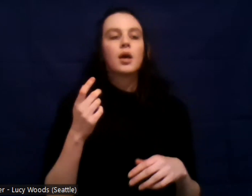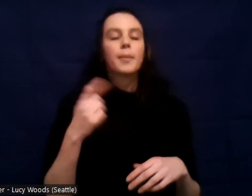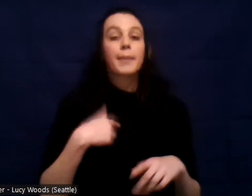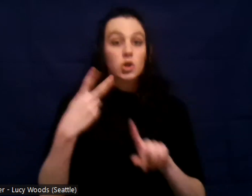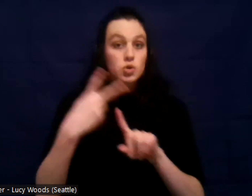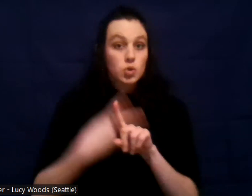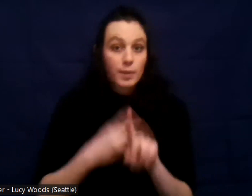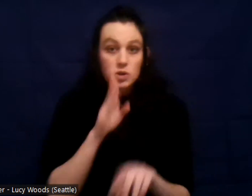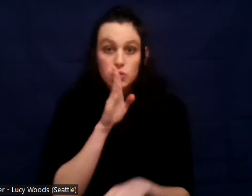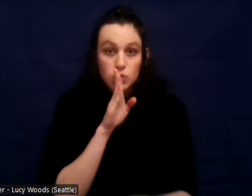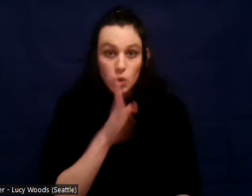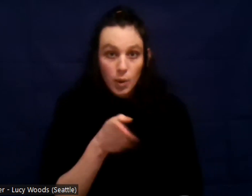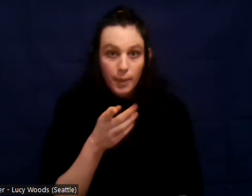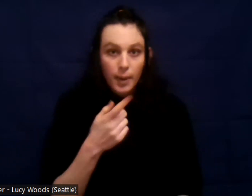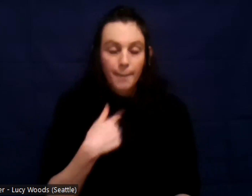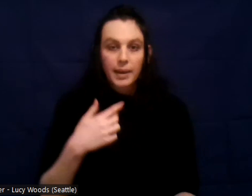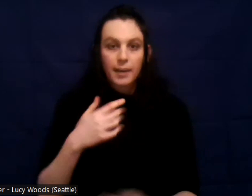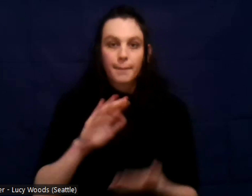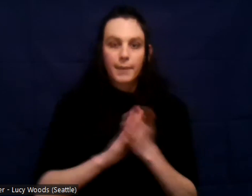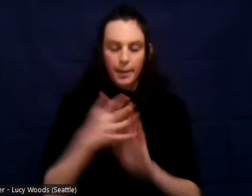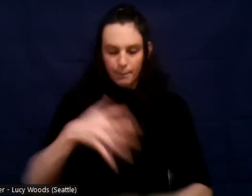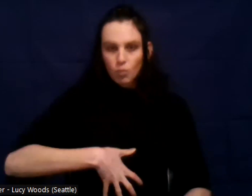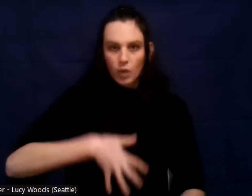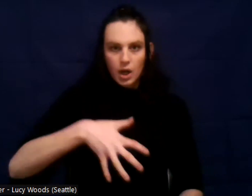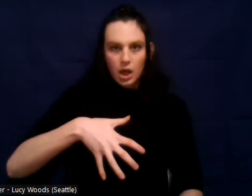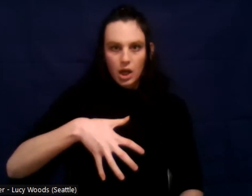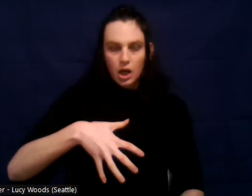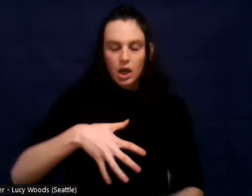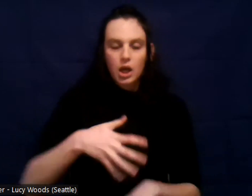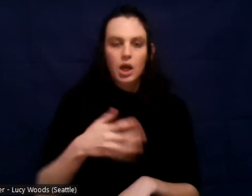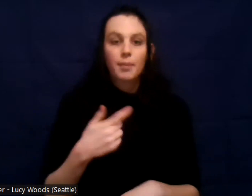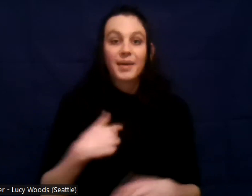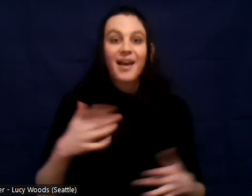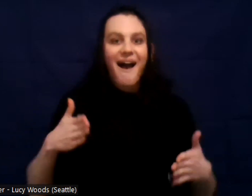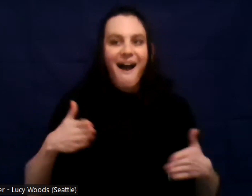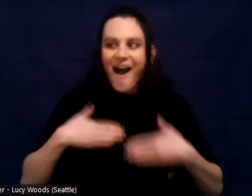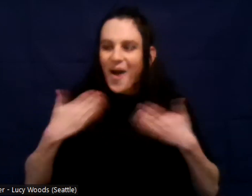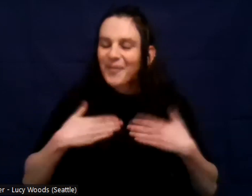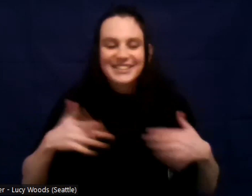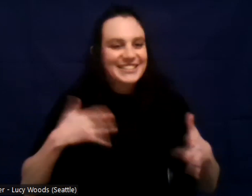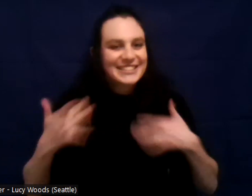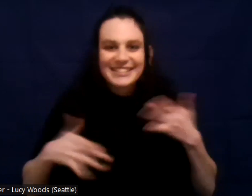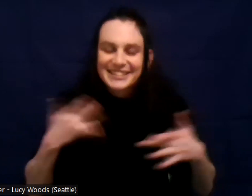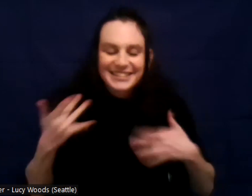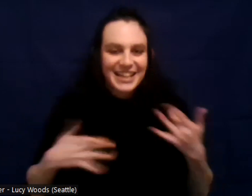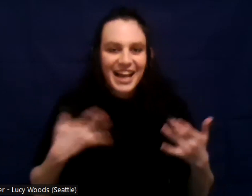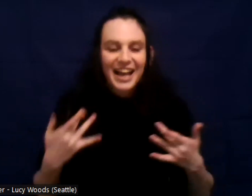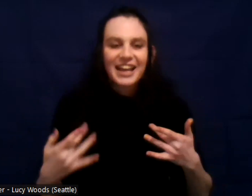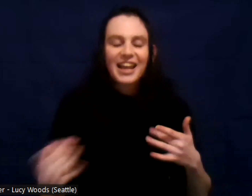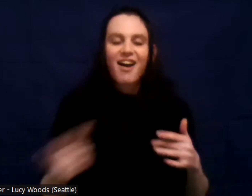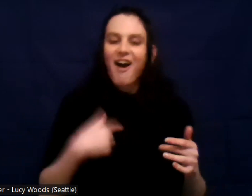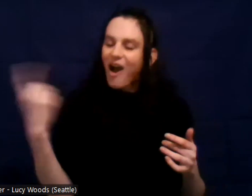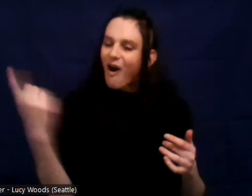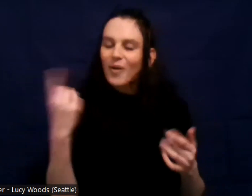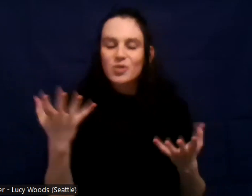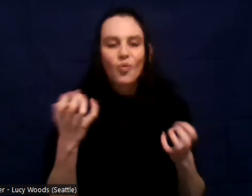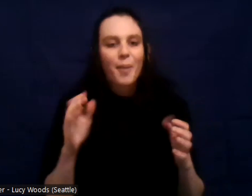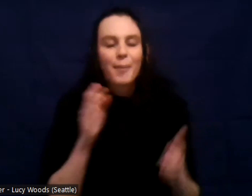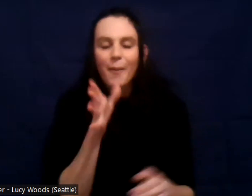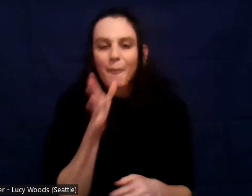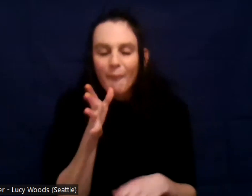was like in sober living and like had like a crappy car and didn't even have much, but I was so pumped. I always wanted to be a mom. And I was